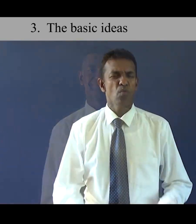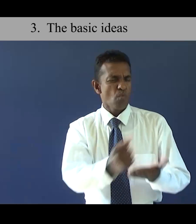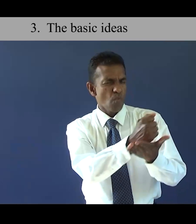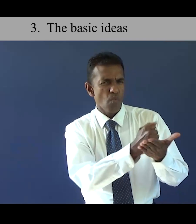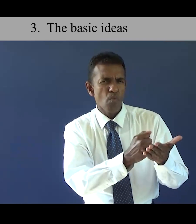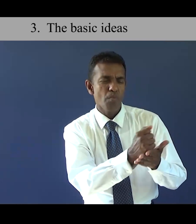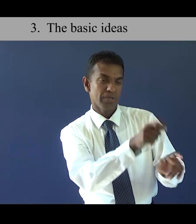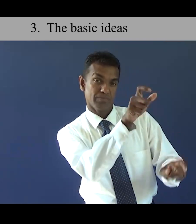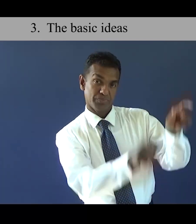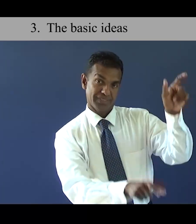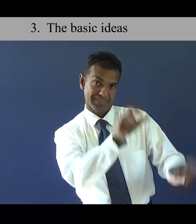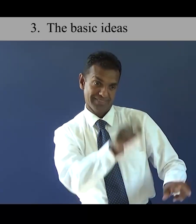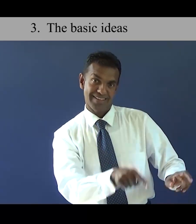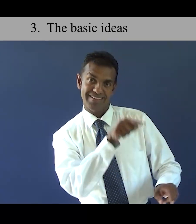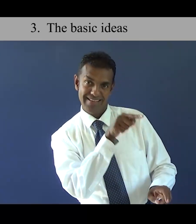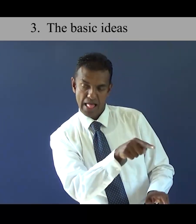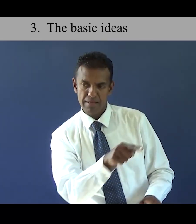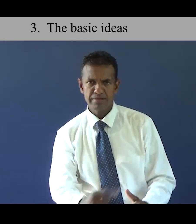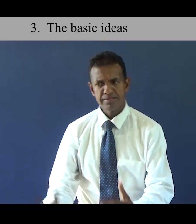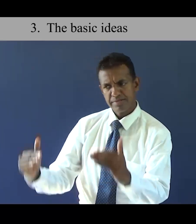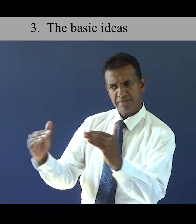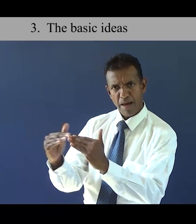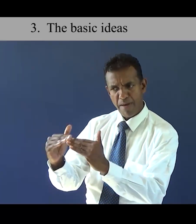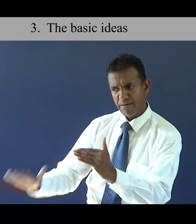respected for who they are as they grow up.